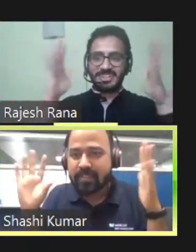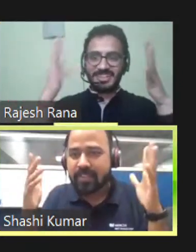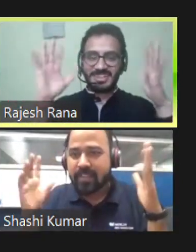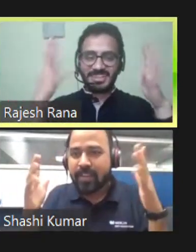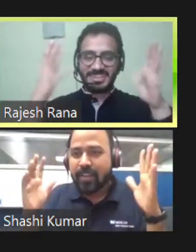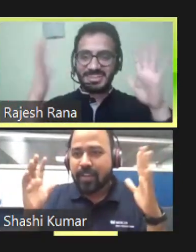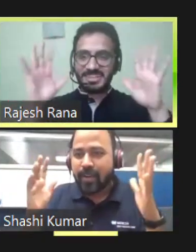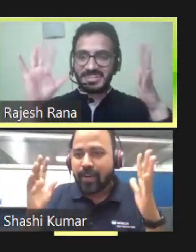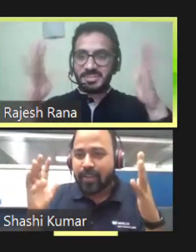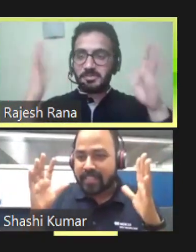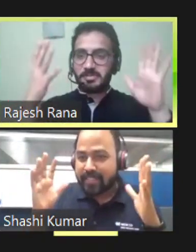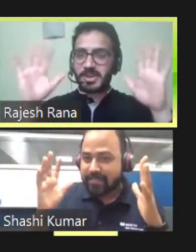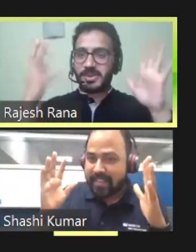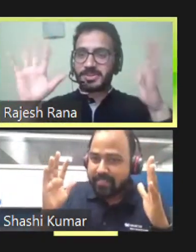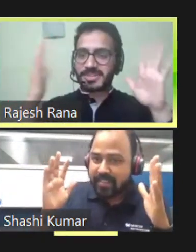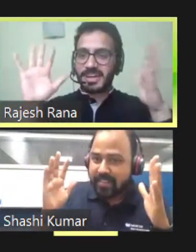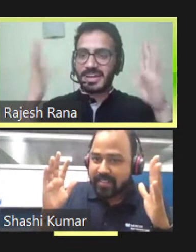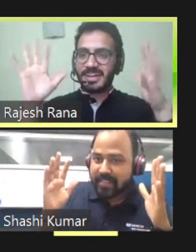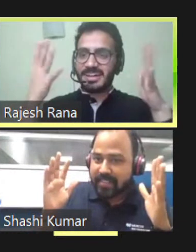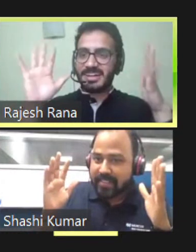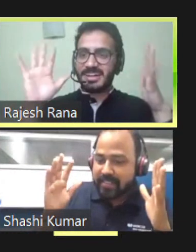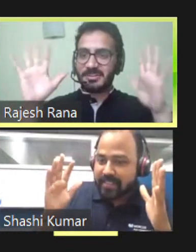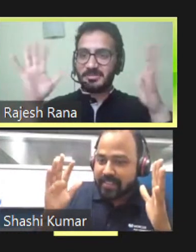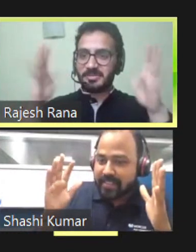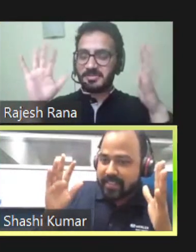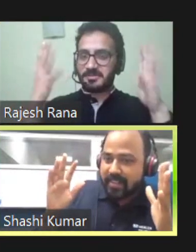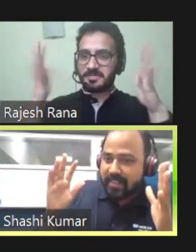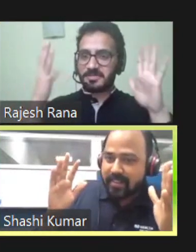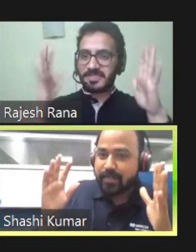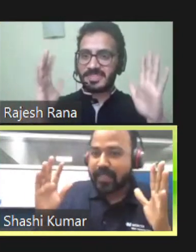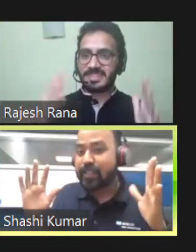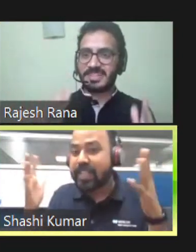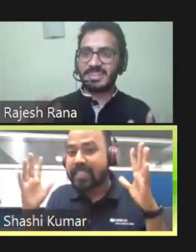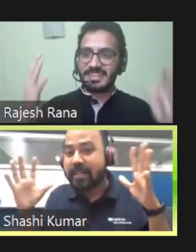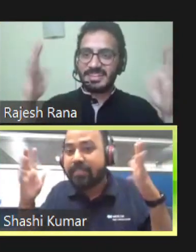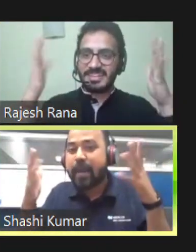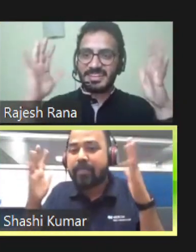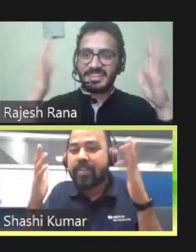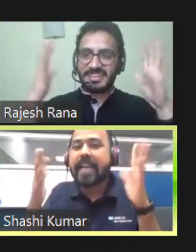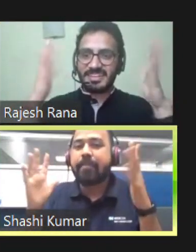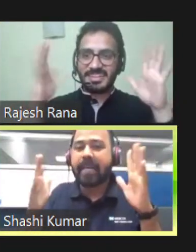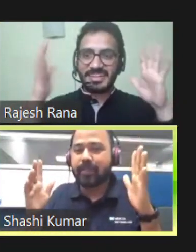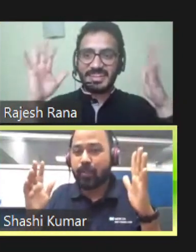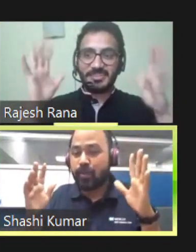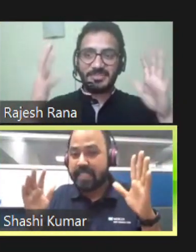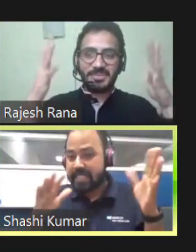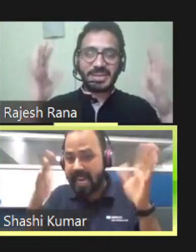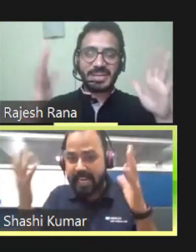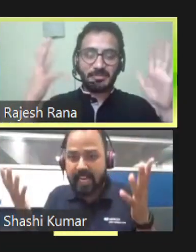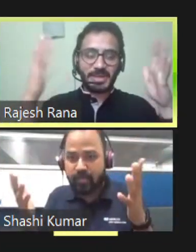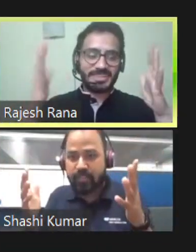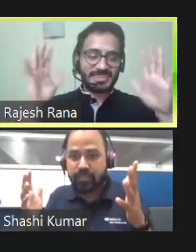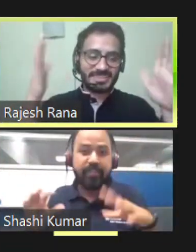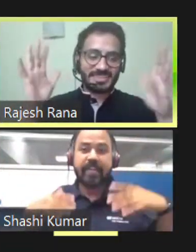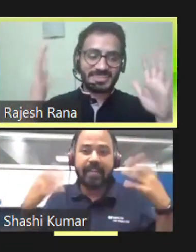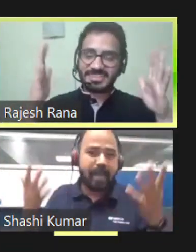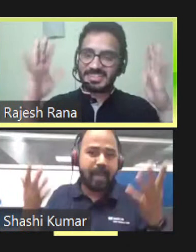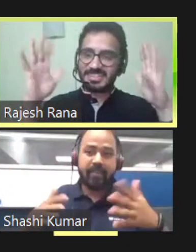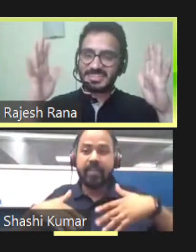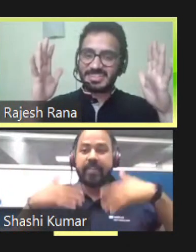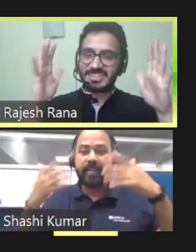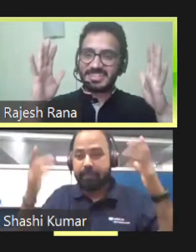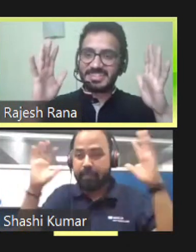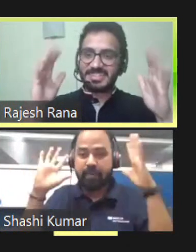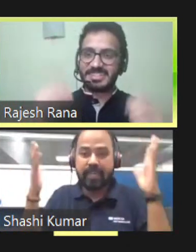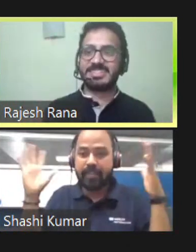this? Now, this is the fact Because- because we are celebrating, we are happy, we are clapping. So, in sign We are language, clapping. when we are